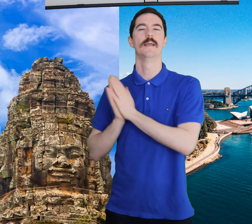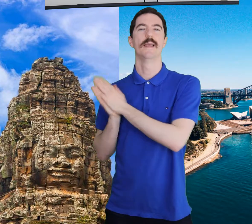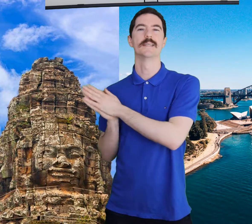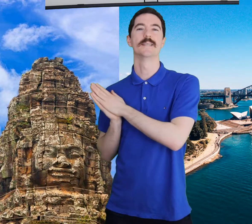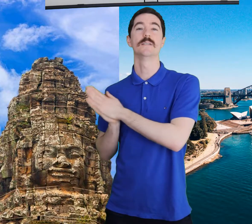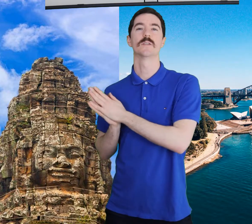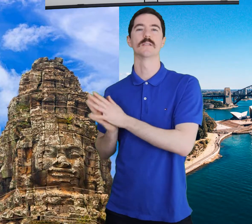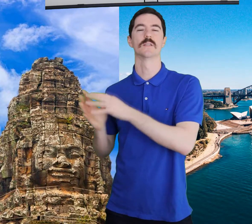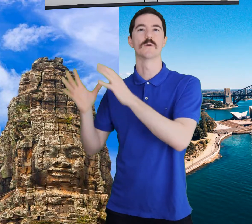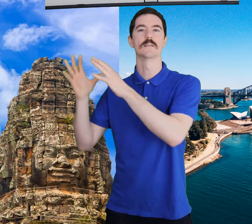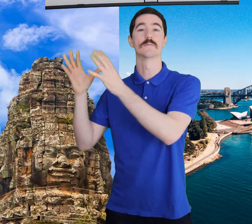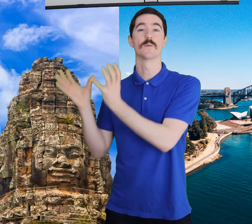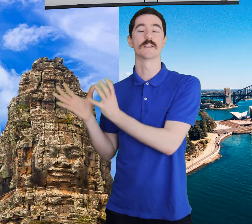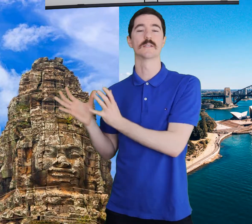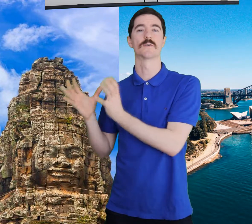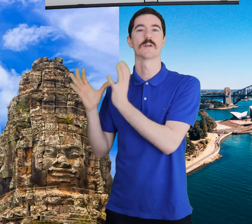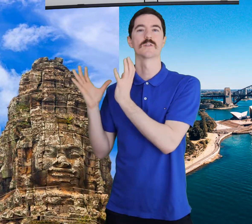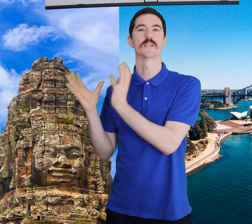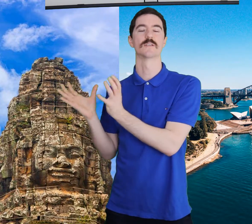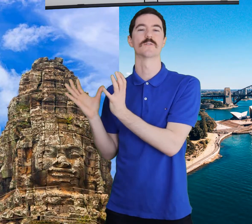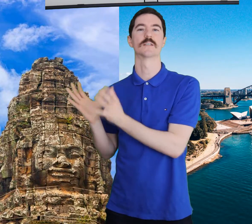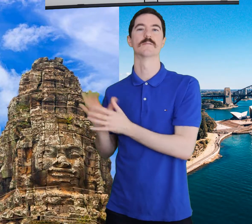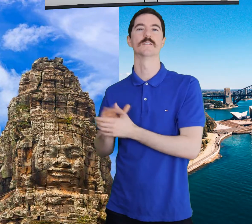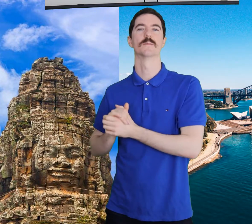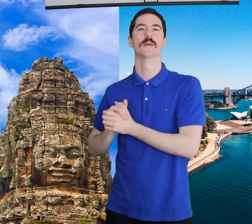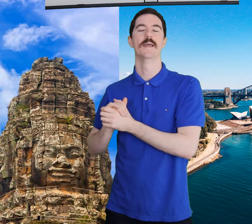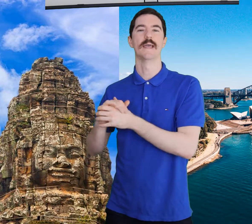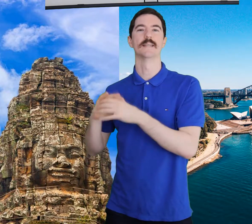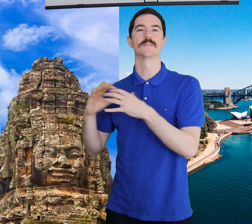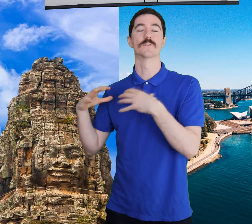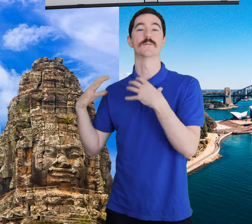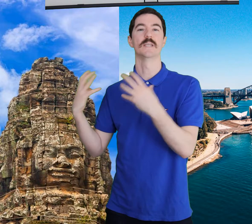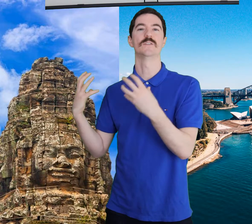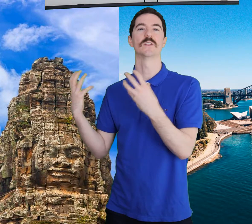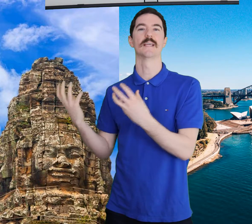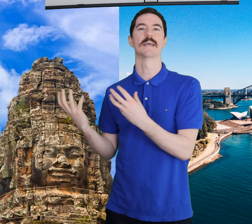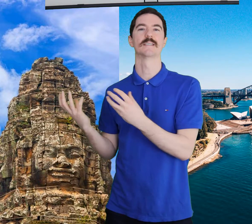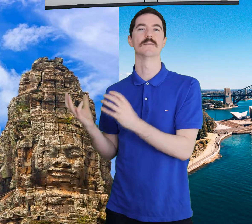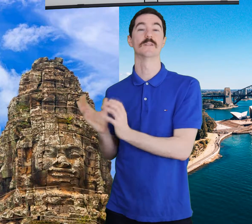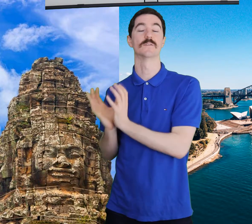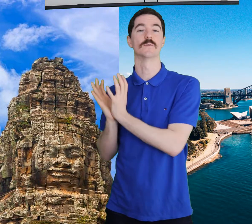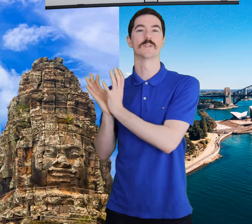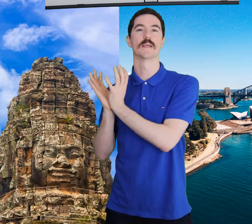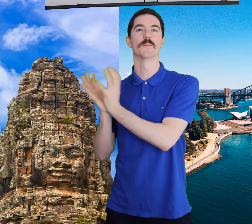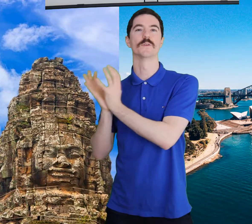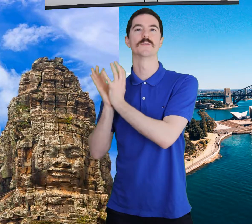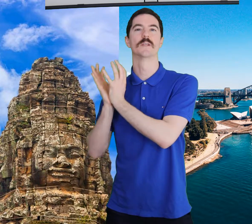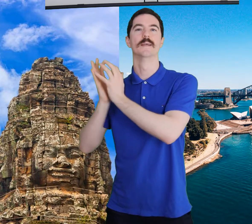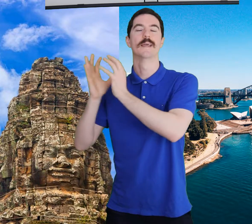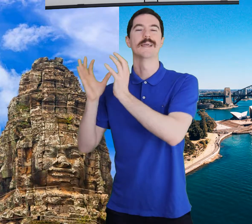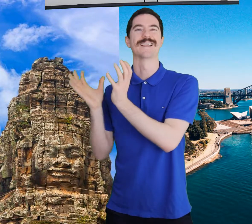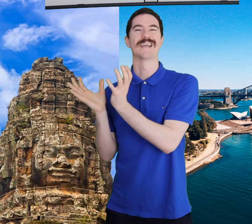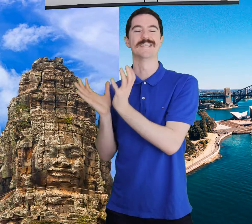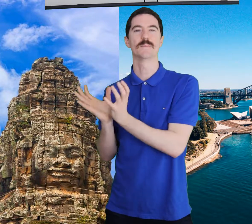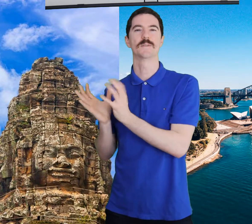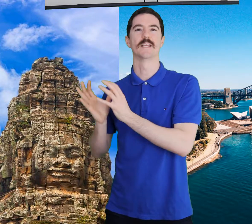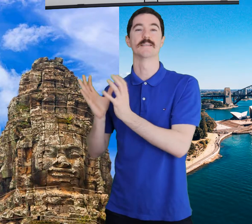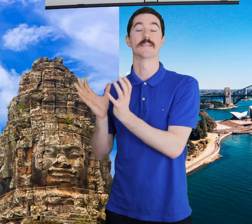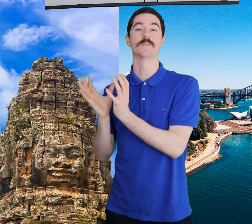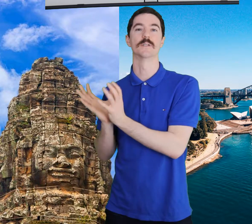and teach us in the ways of direct instruction, Instructivism, and the sort of teacher-led activities of which they are most adept and skilled at